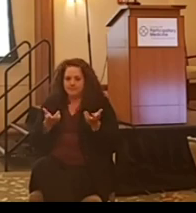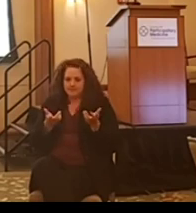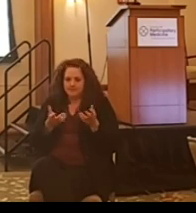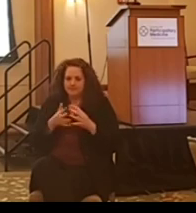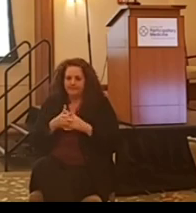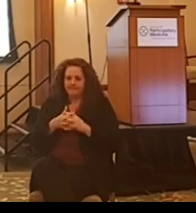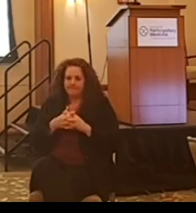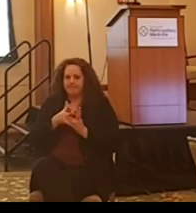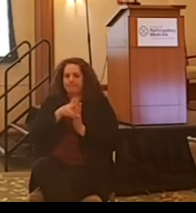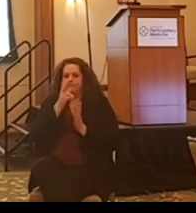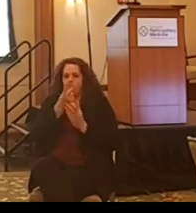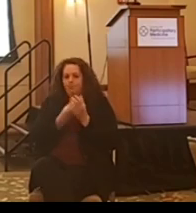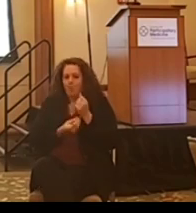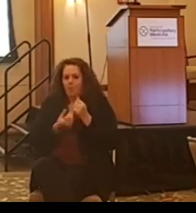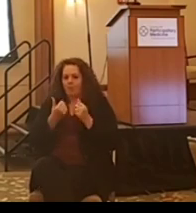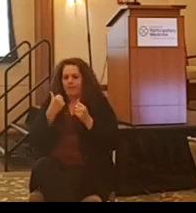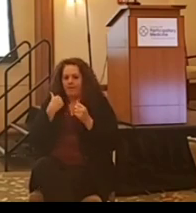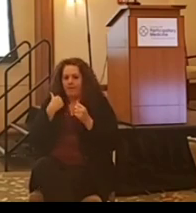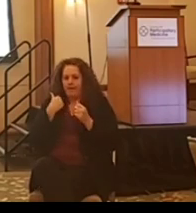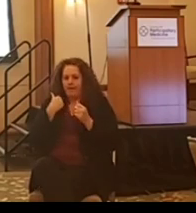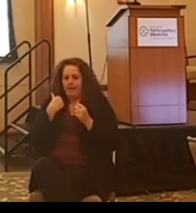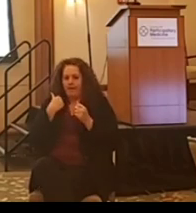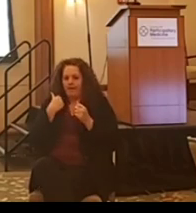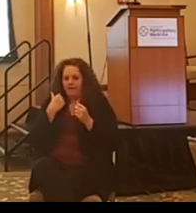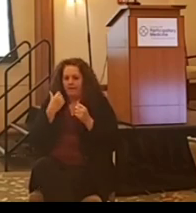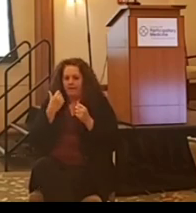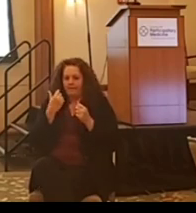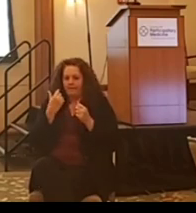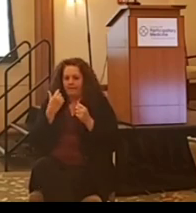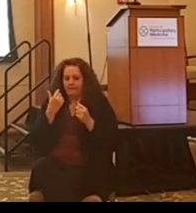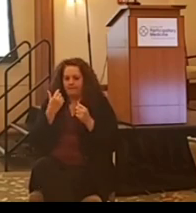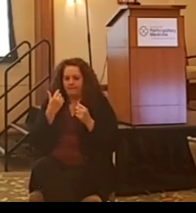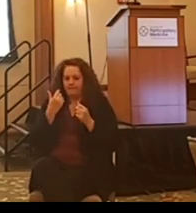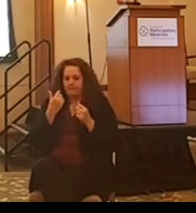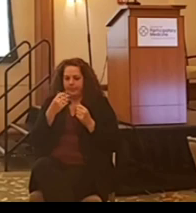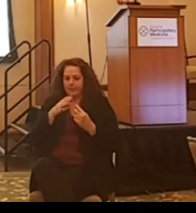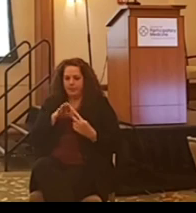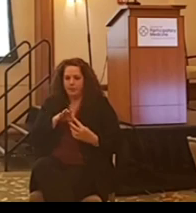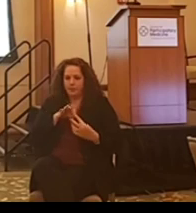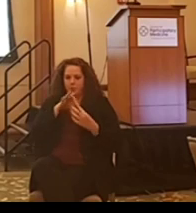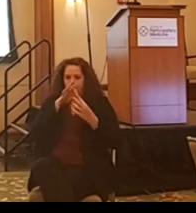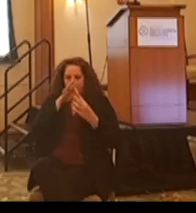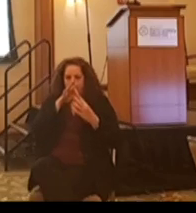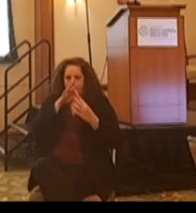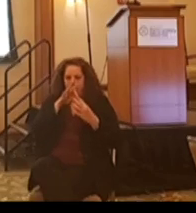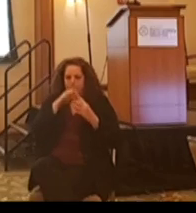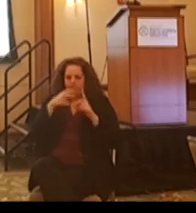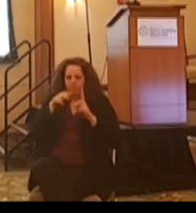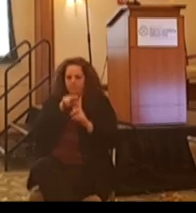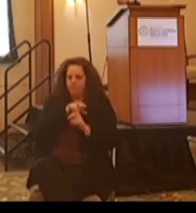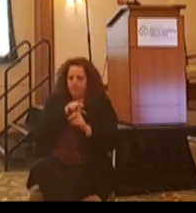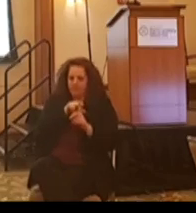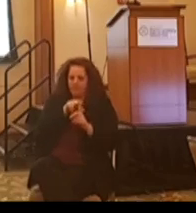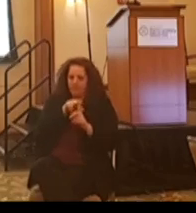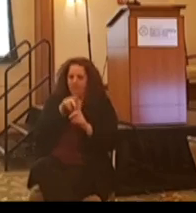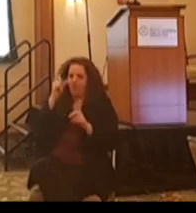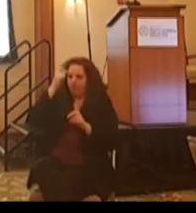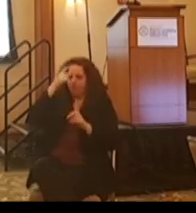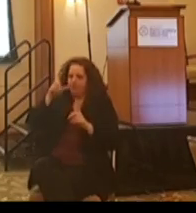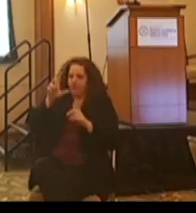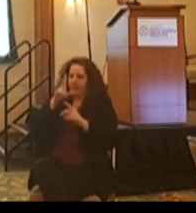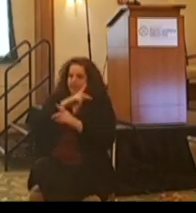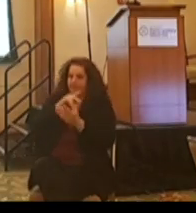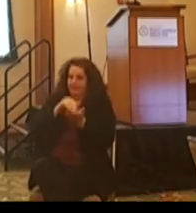have that unique aspect which grounds them into a person's context of life.